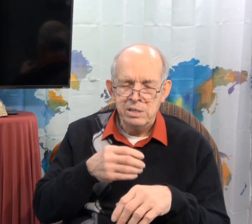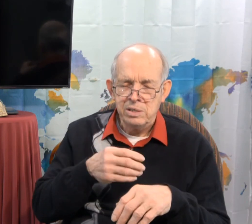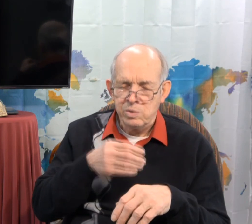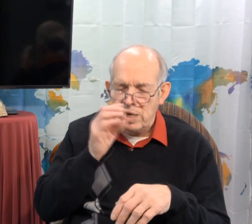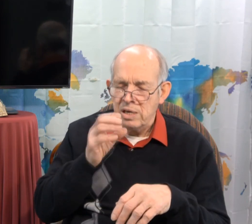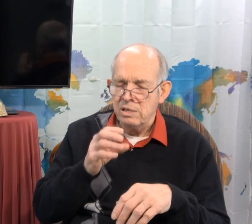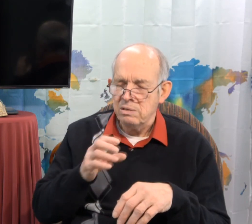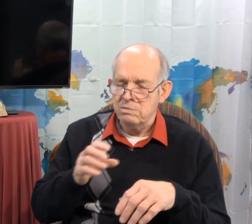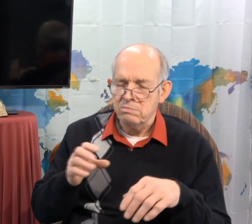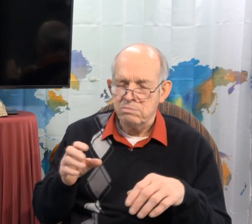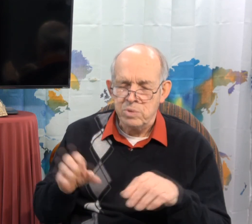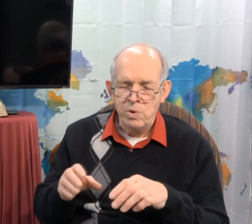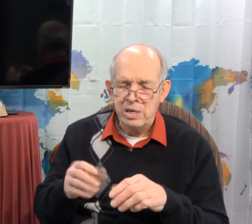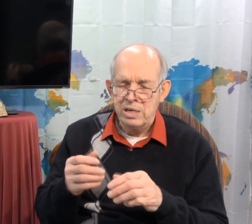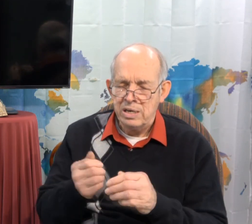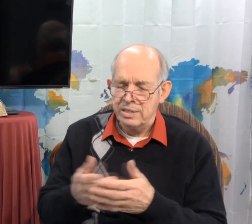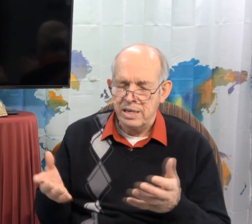If we do anything,